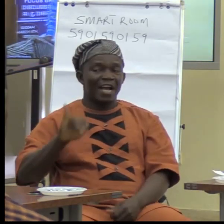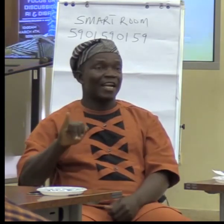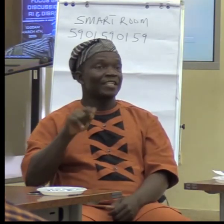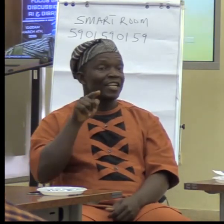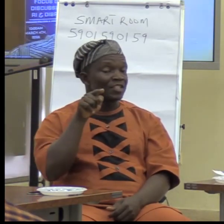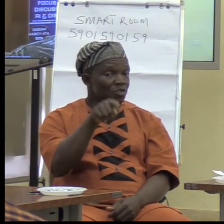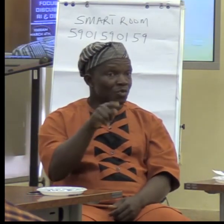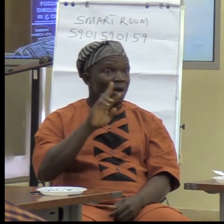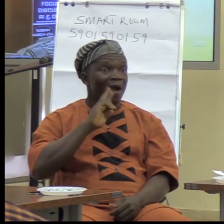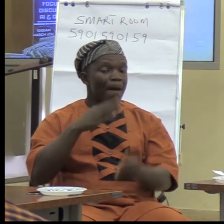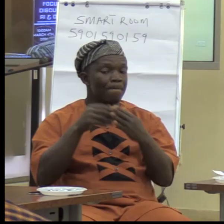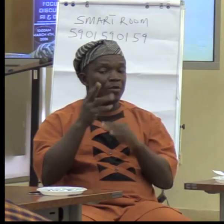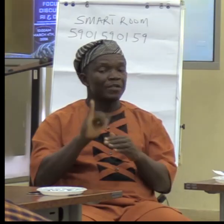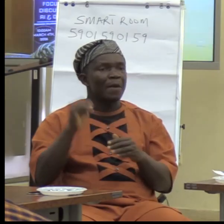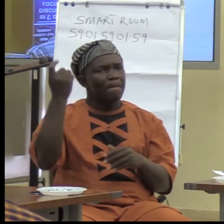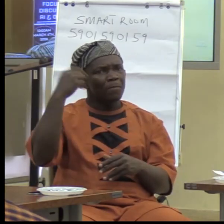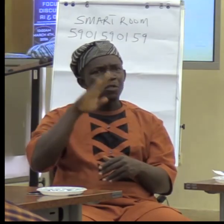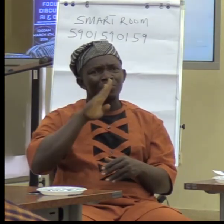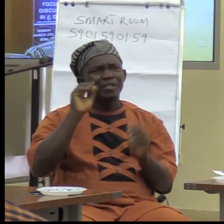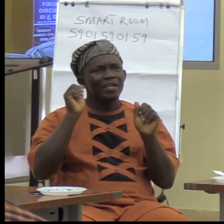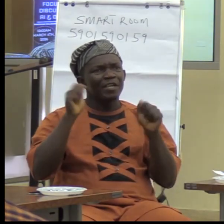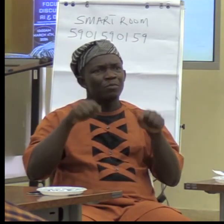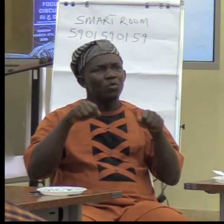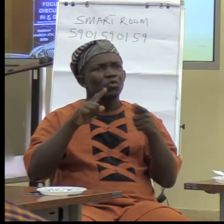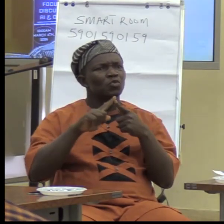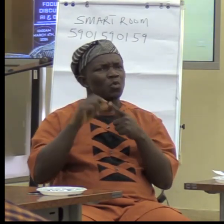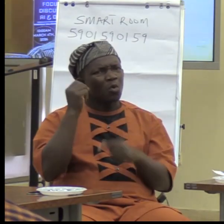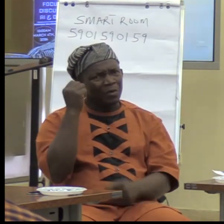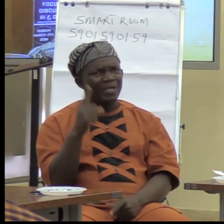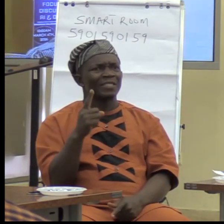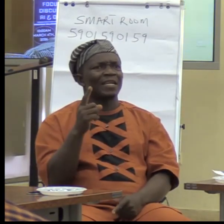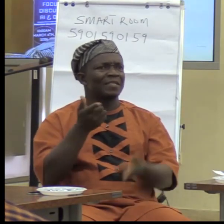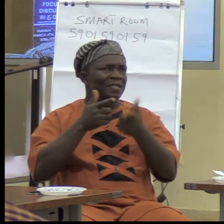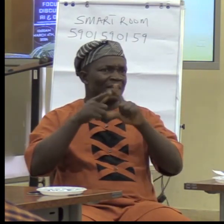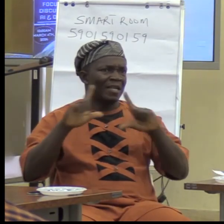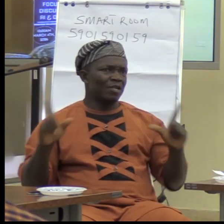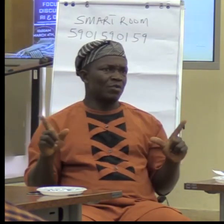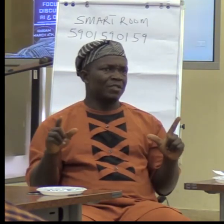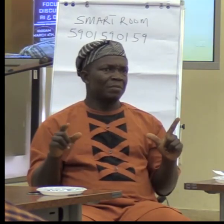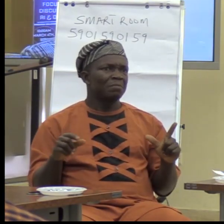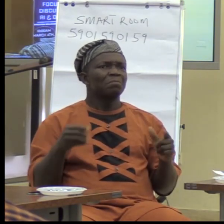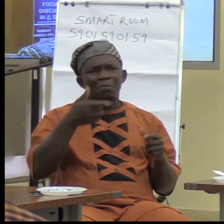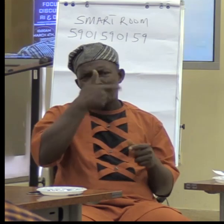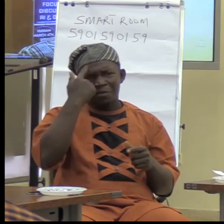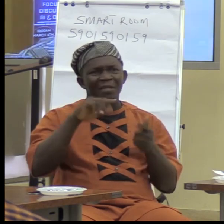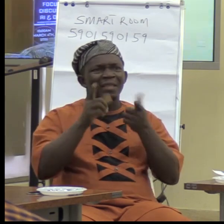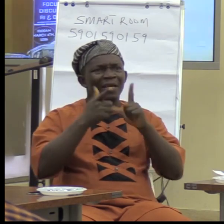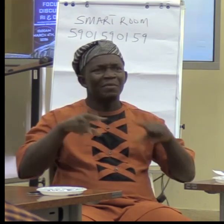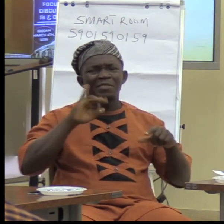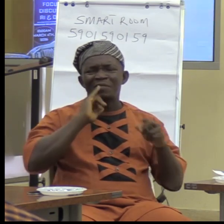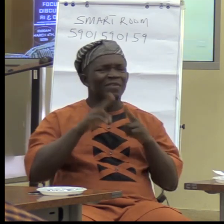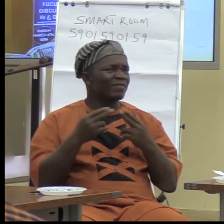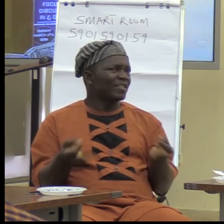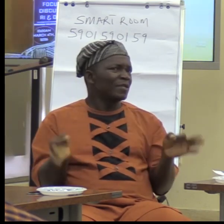we will be left behind. And that has a lot of implication. Language conveys so many things. It conveys